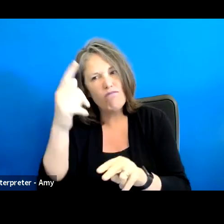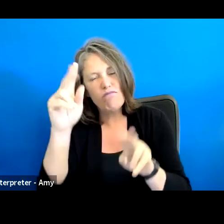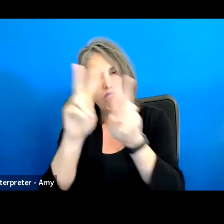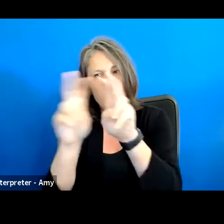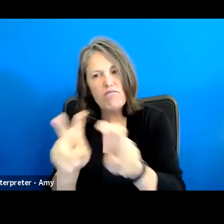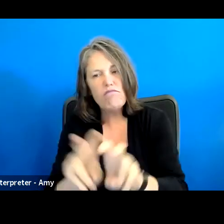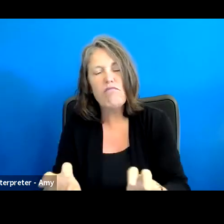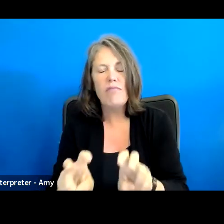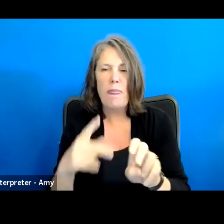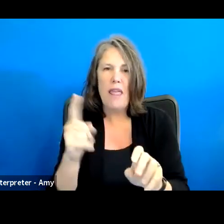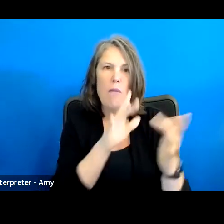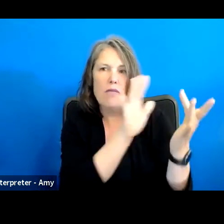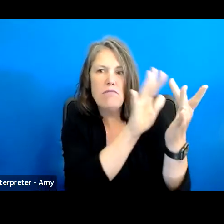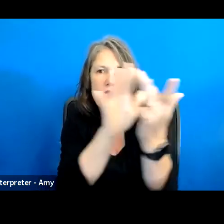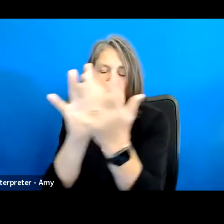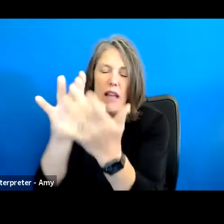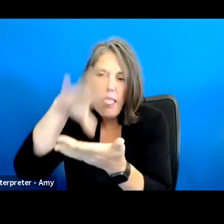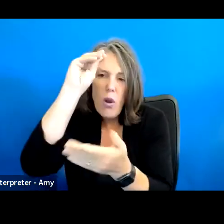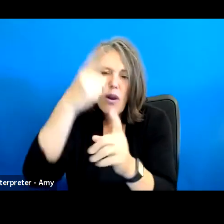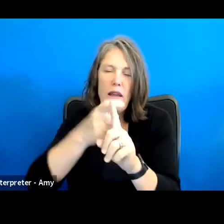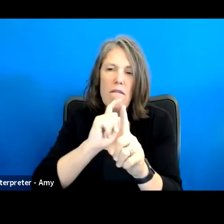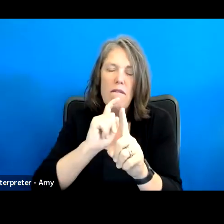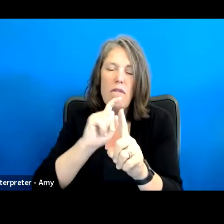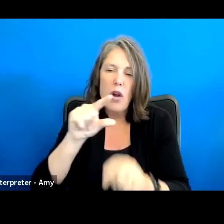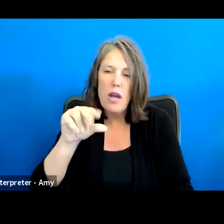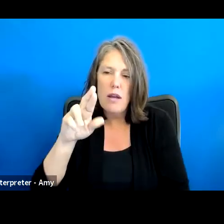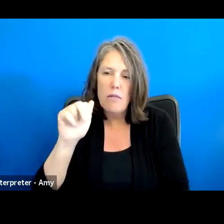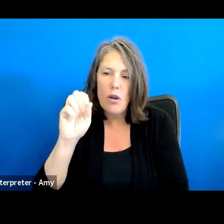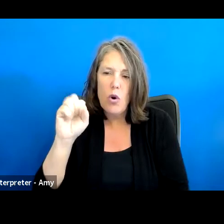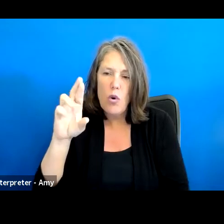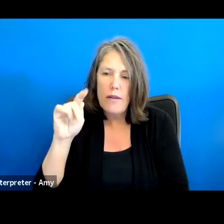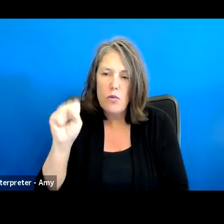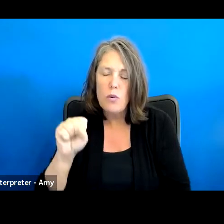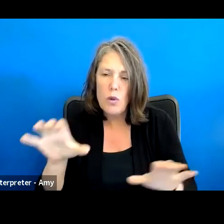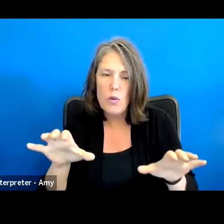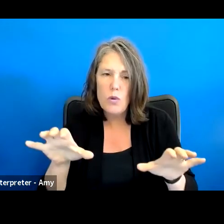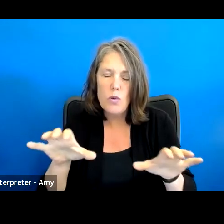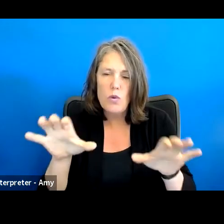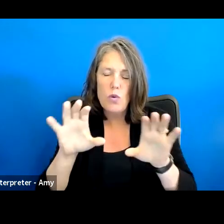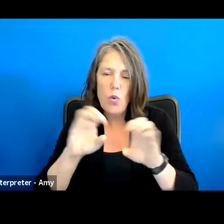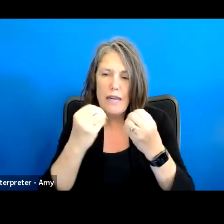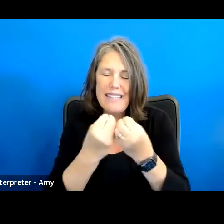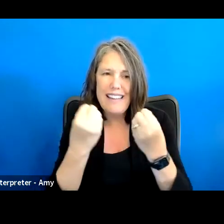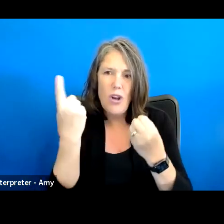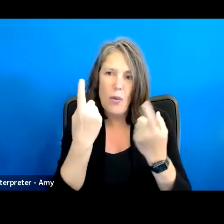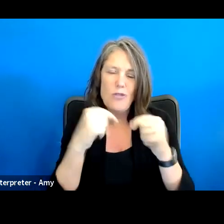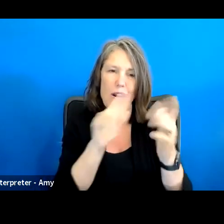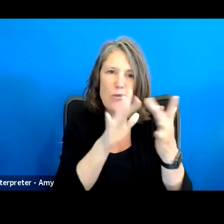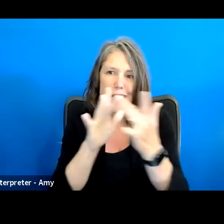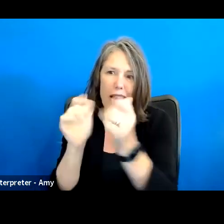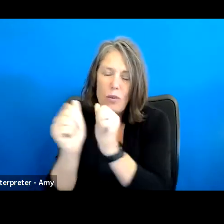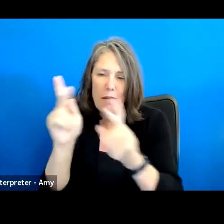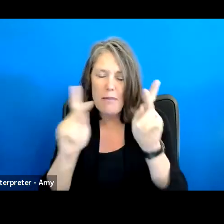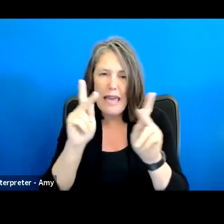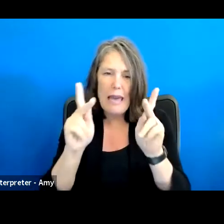and constantly reaching out and learning from grassroots organizations and constantly trying to connect with people.